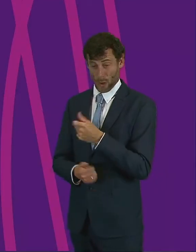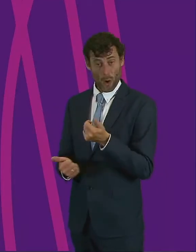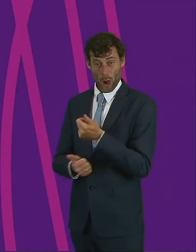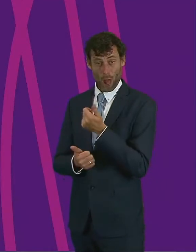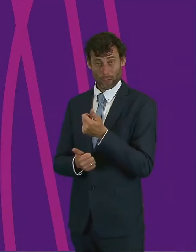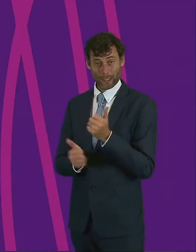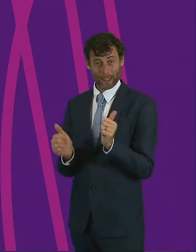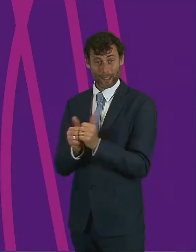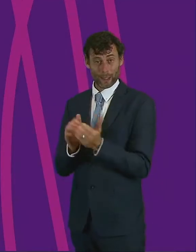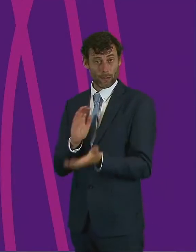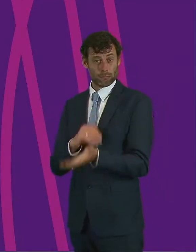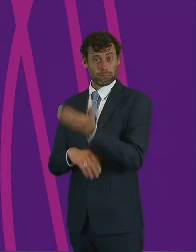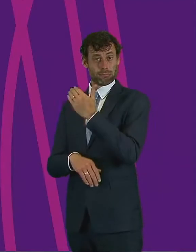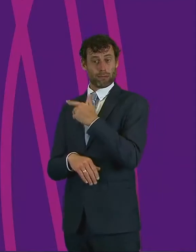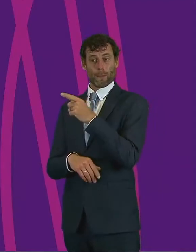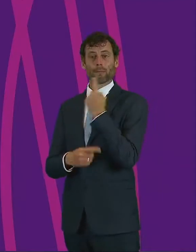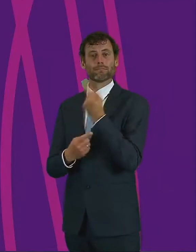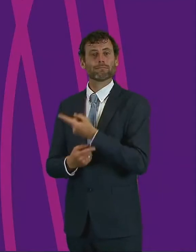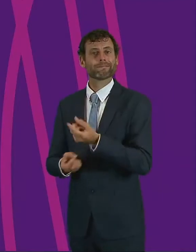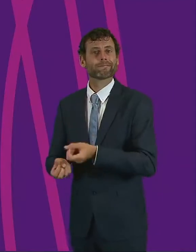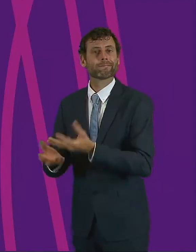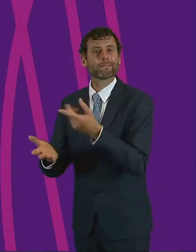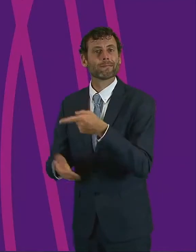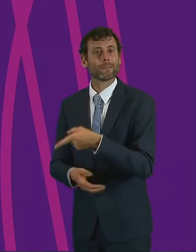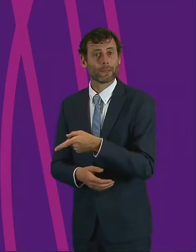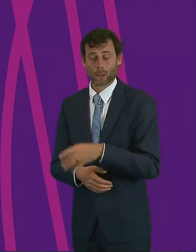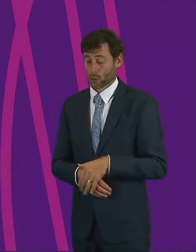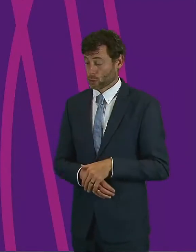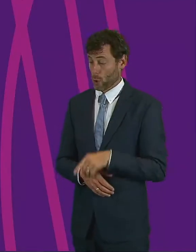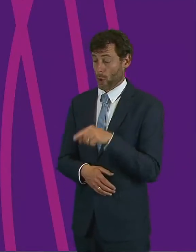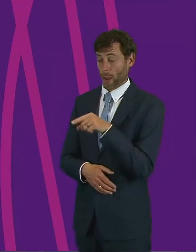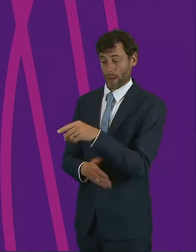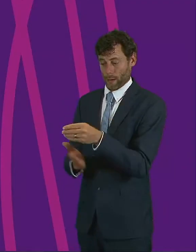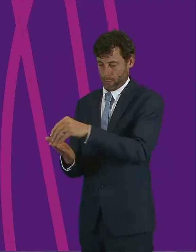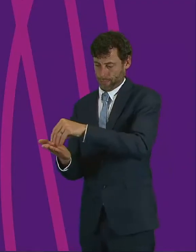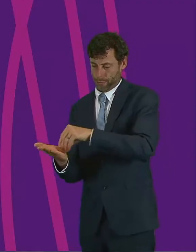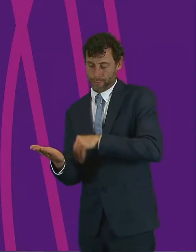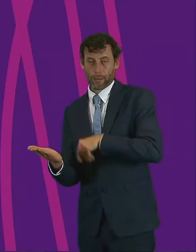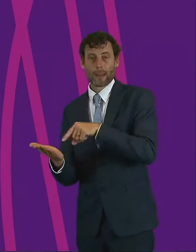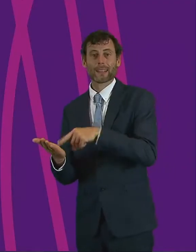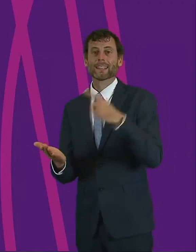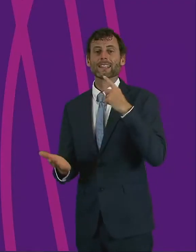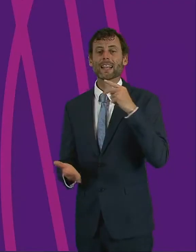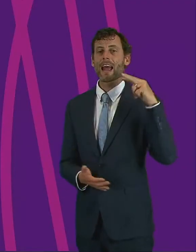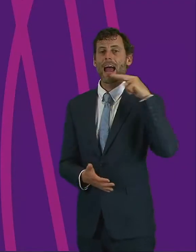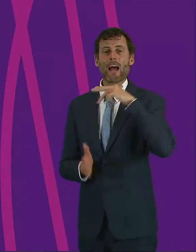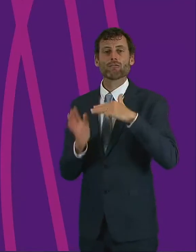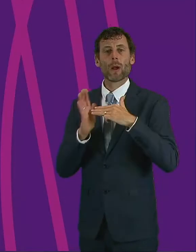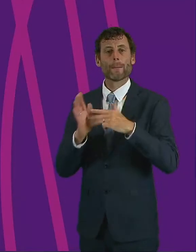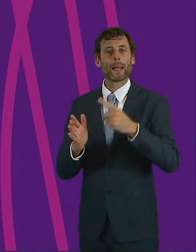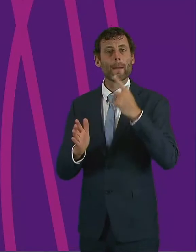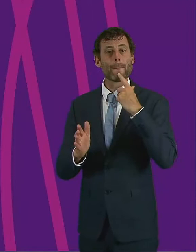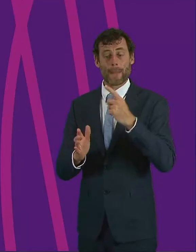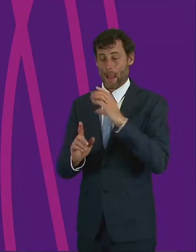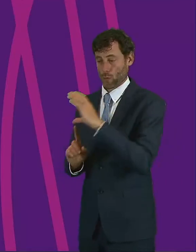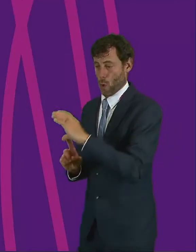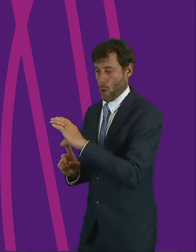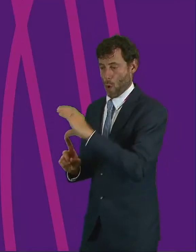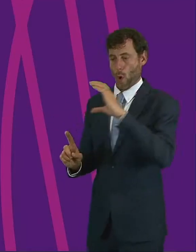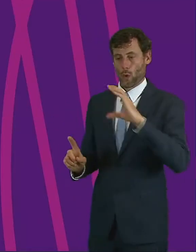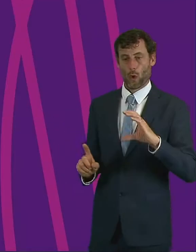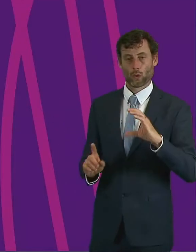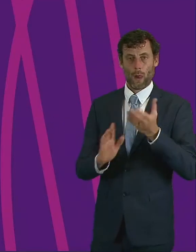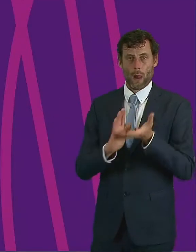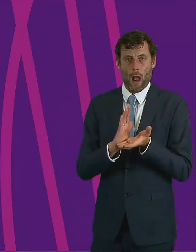measures separate from the Chancellor's statement were reflected in a figure of £800 million consequential uplift that